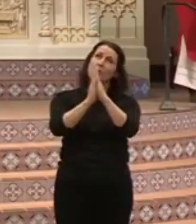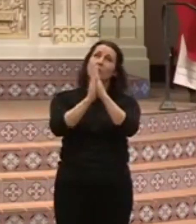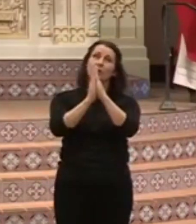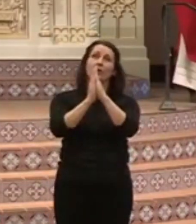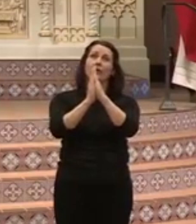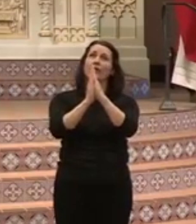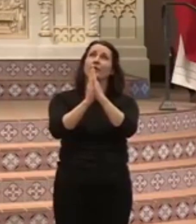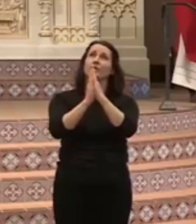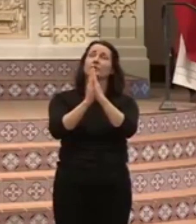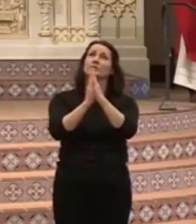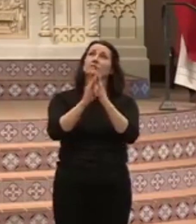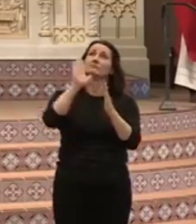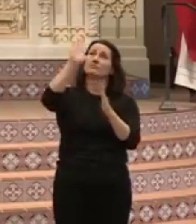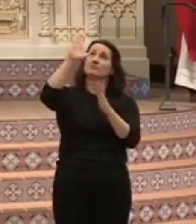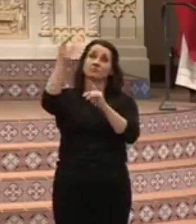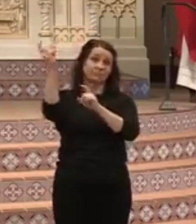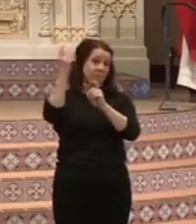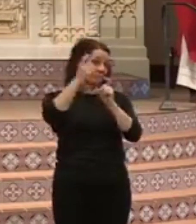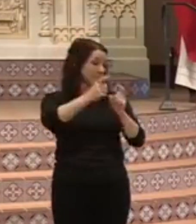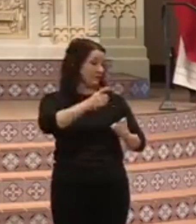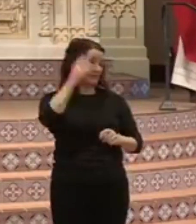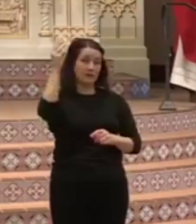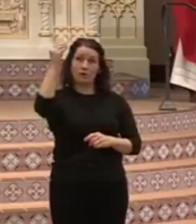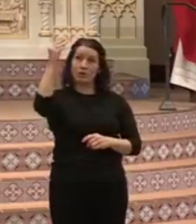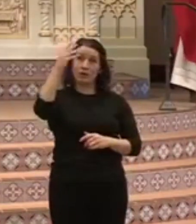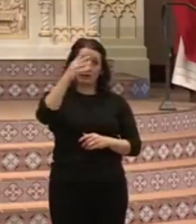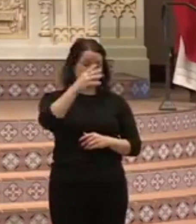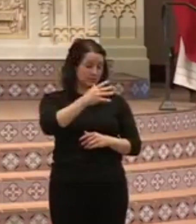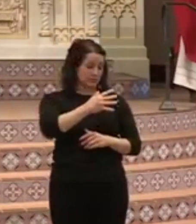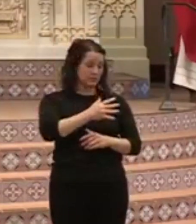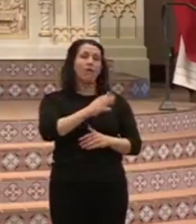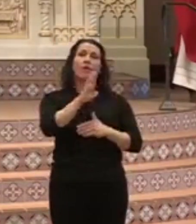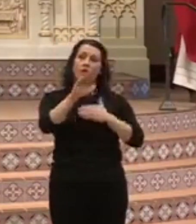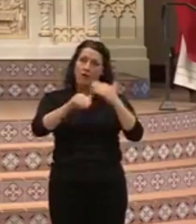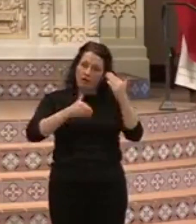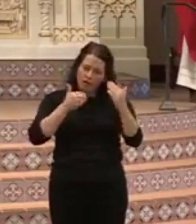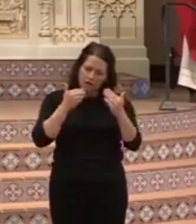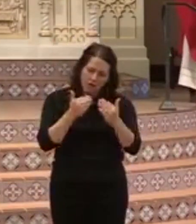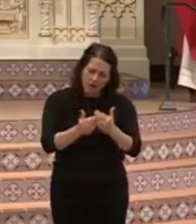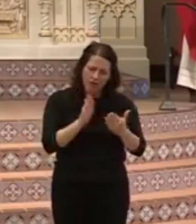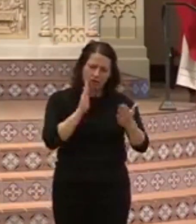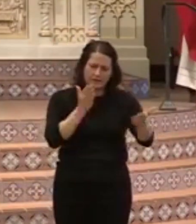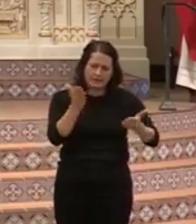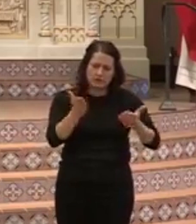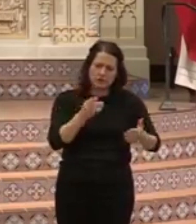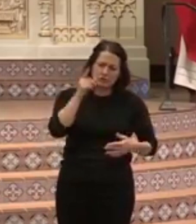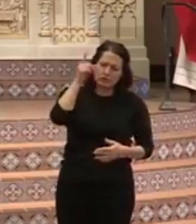that by the gift of your grace all may serve you faithfully.